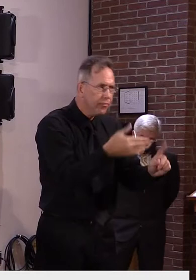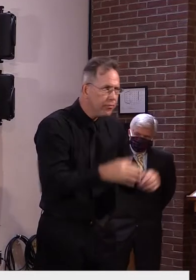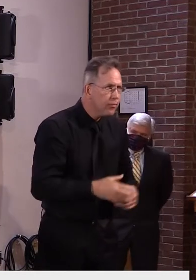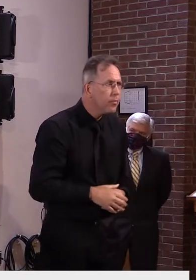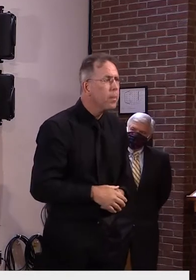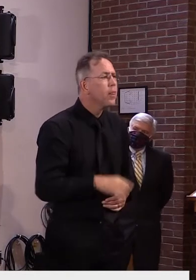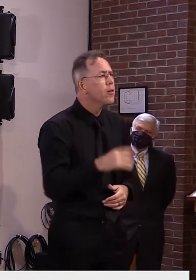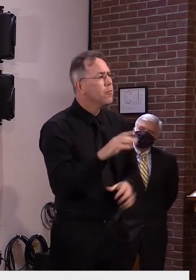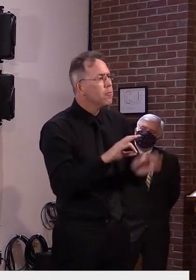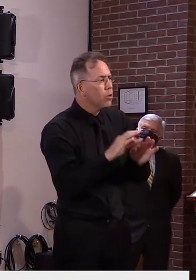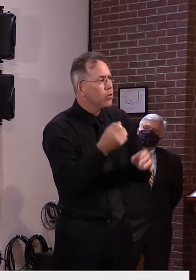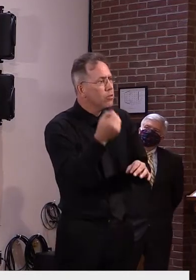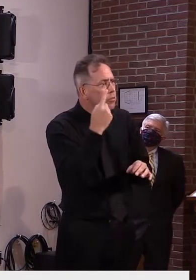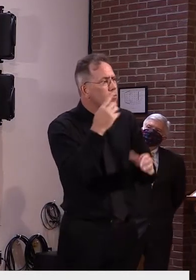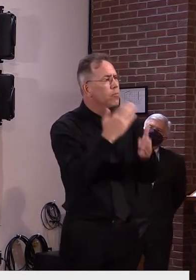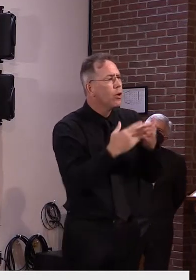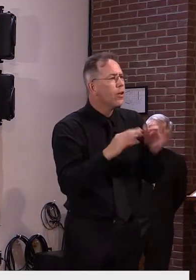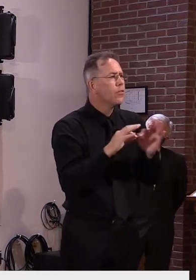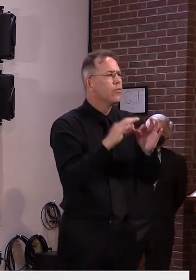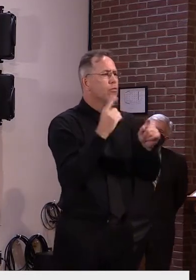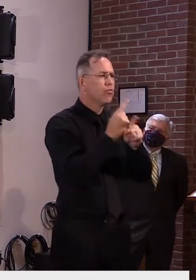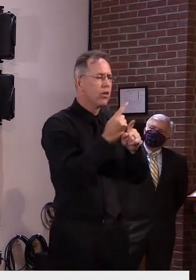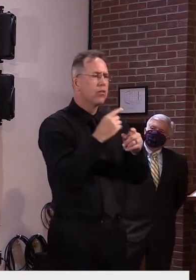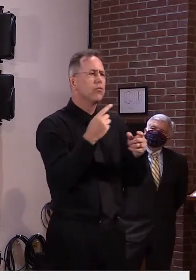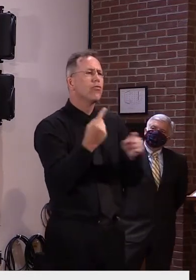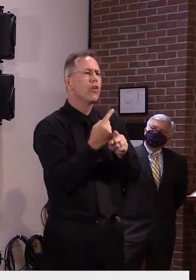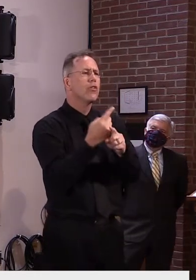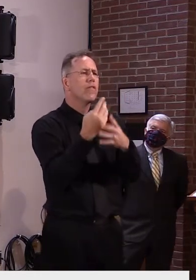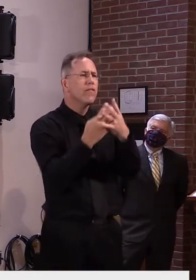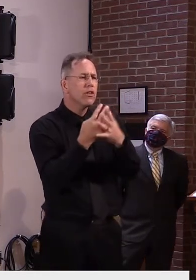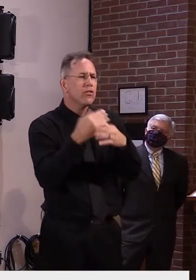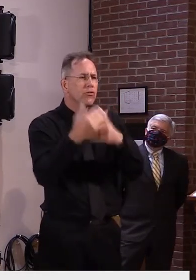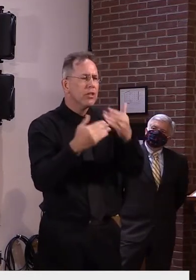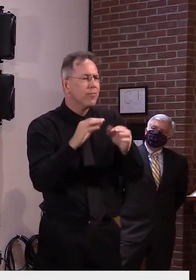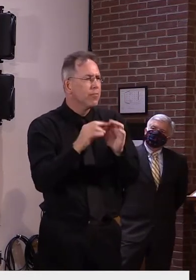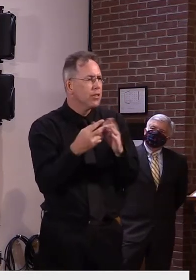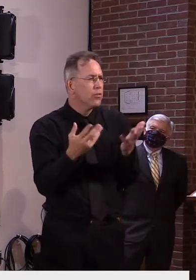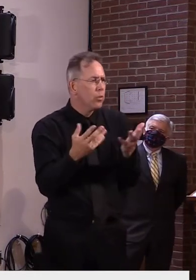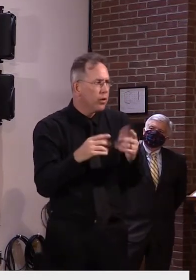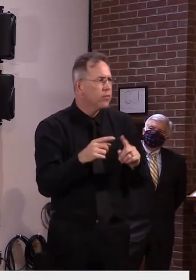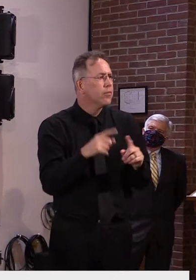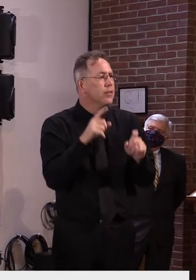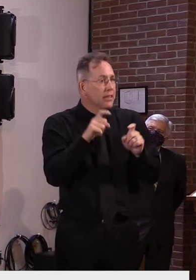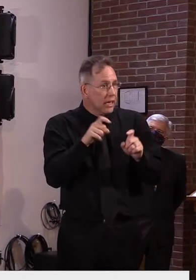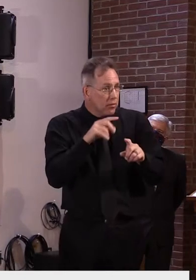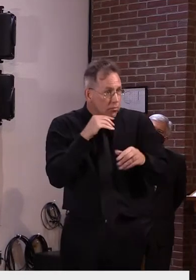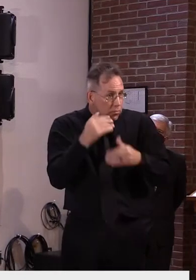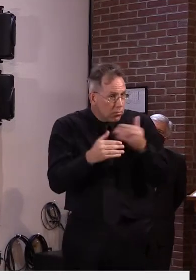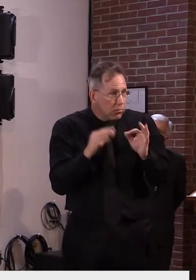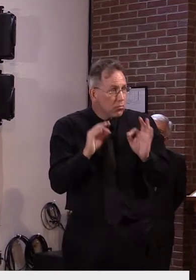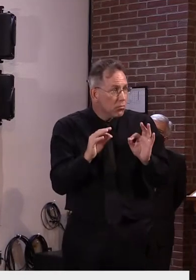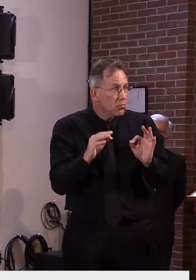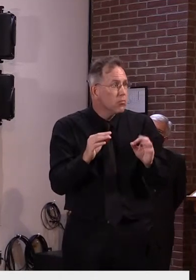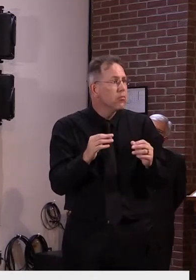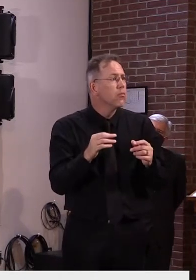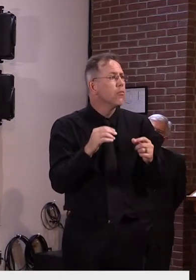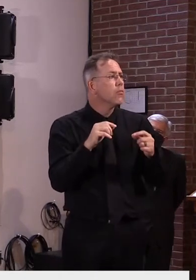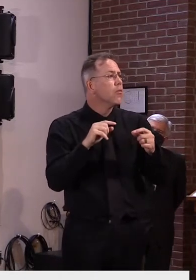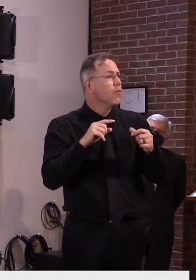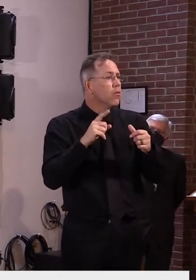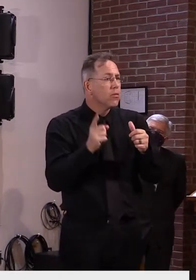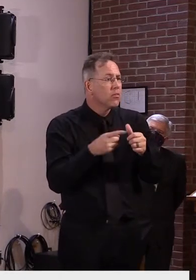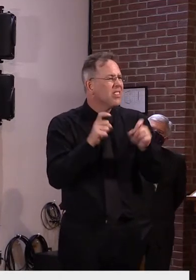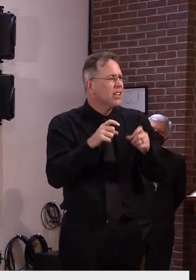program. That is, testing with sufficient frequency, at least once or twice a week, as this